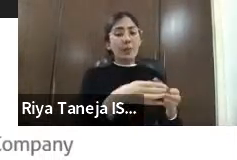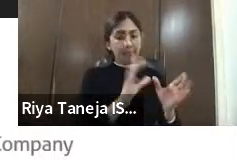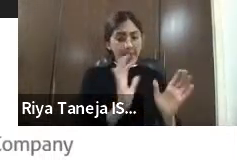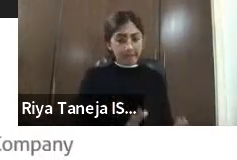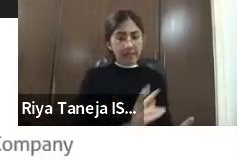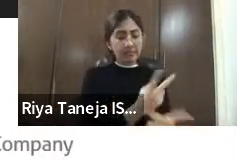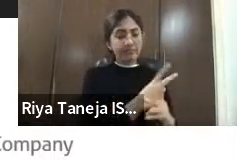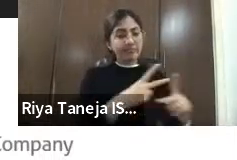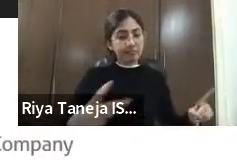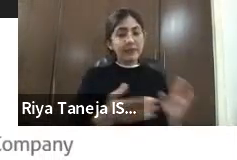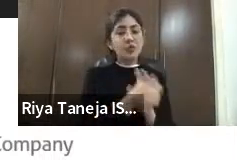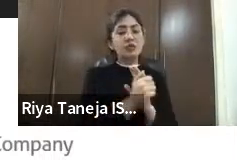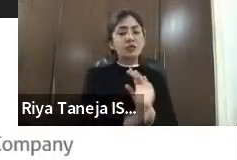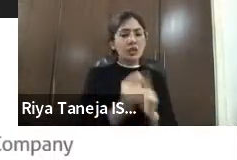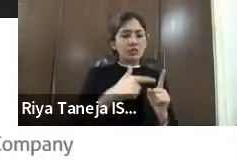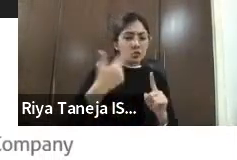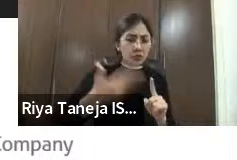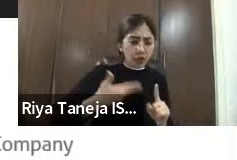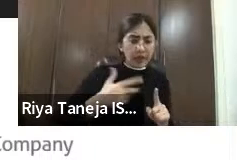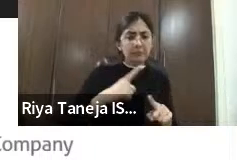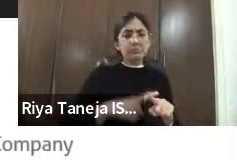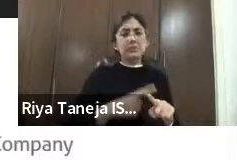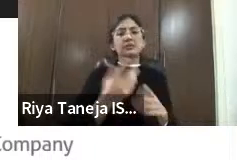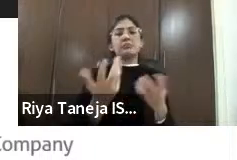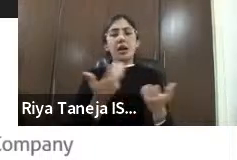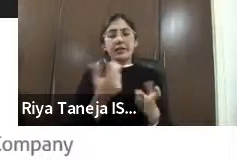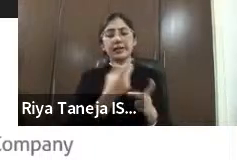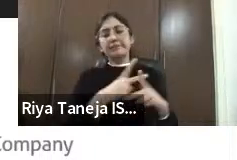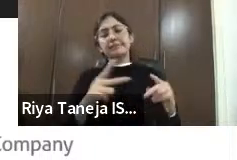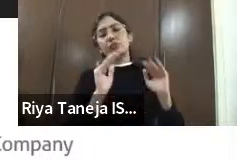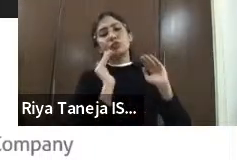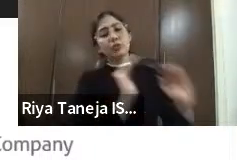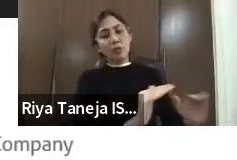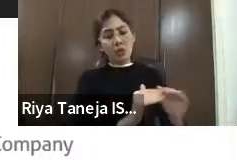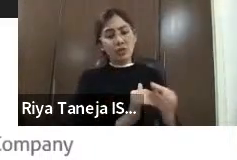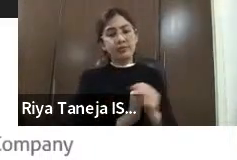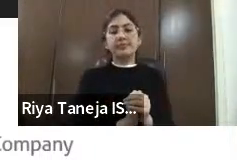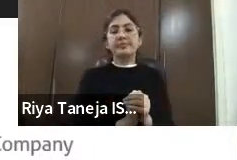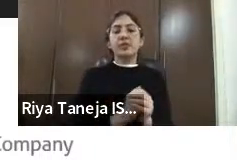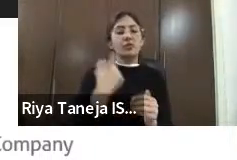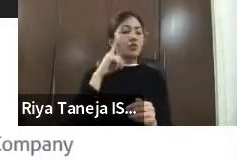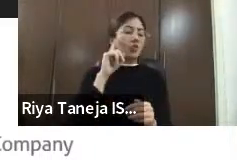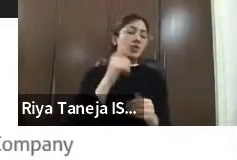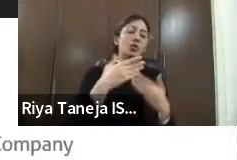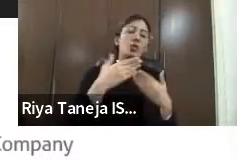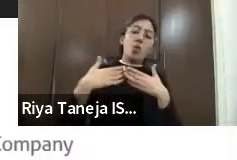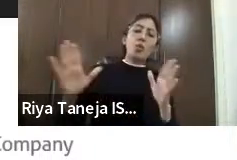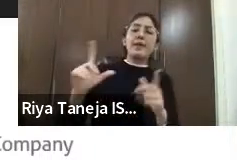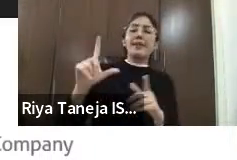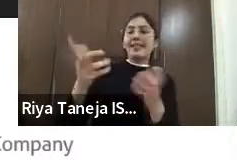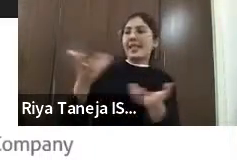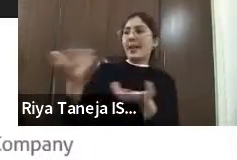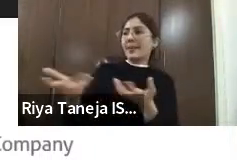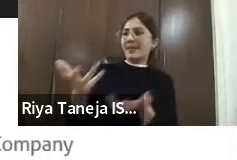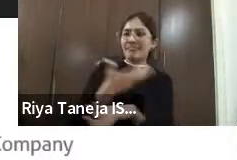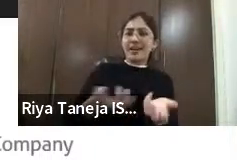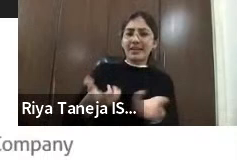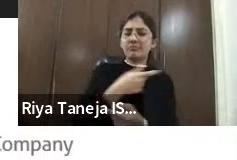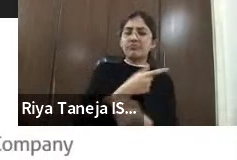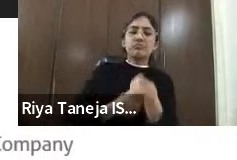skill training and providing marketing support so that they can, by and large, compete in the open labor market.